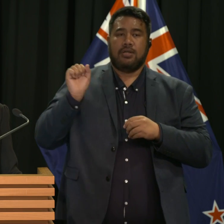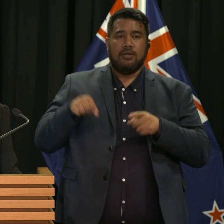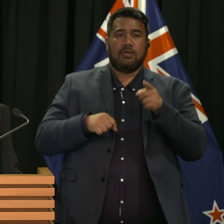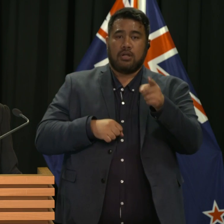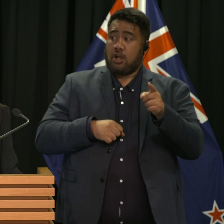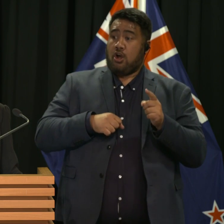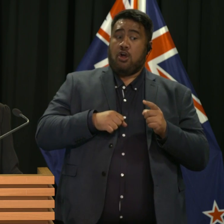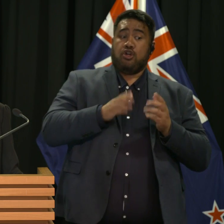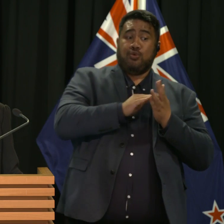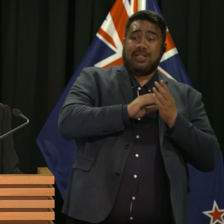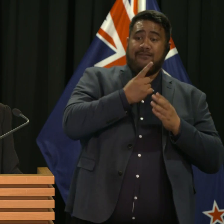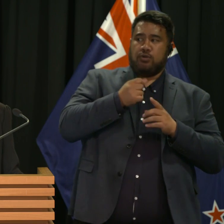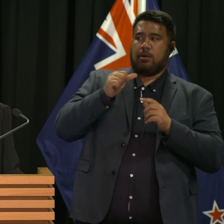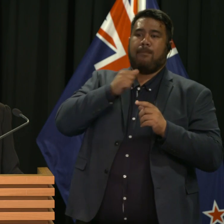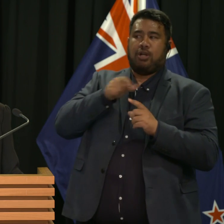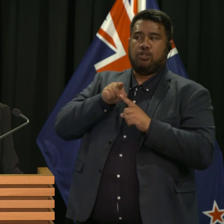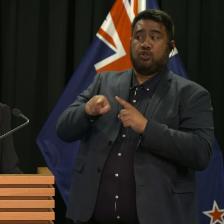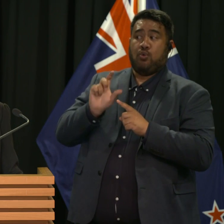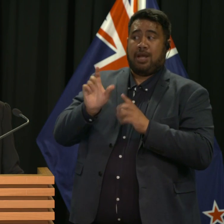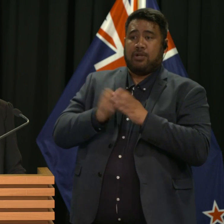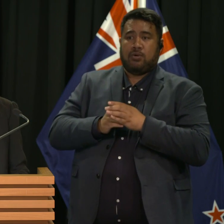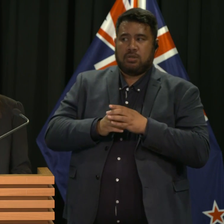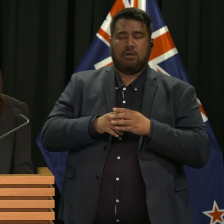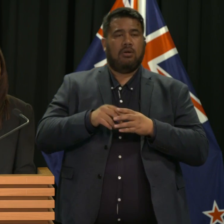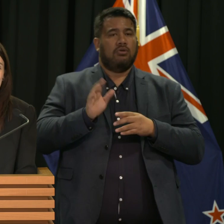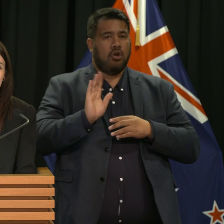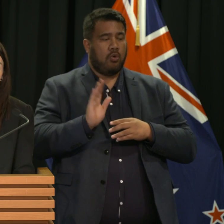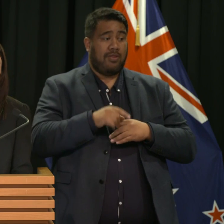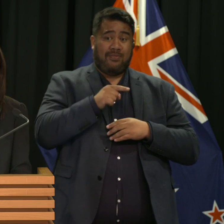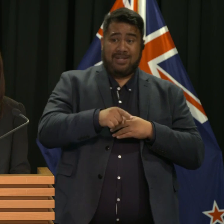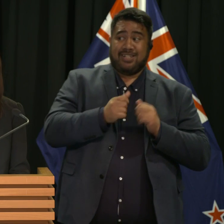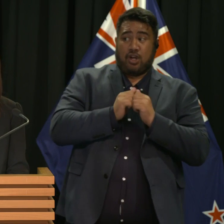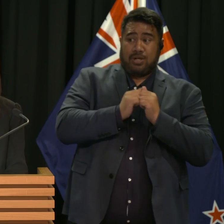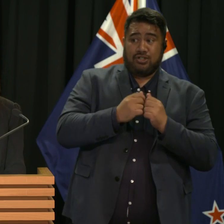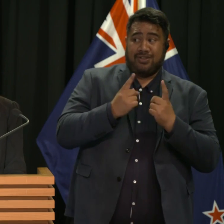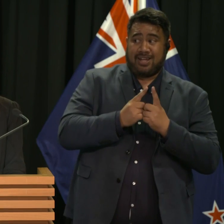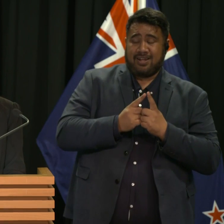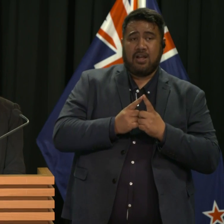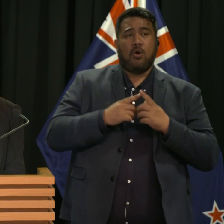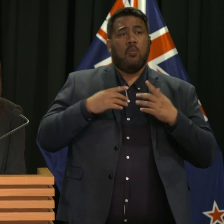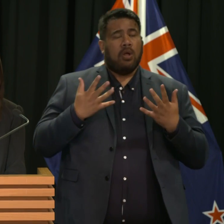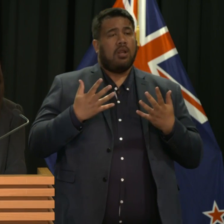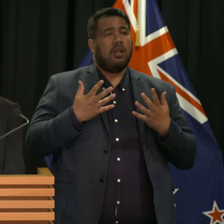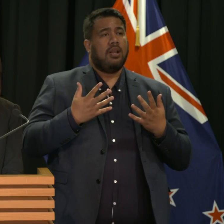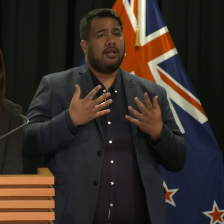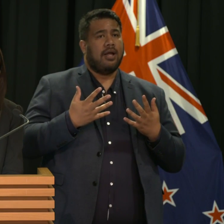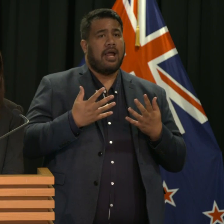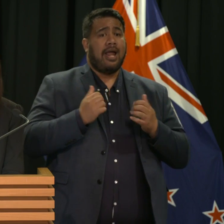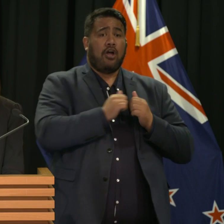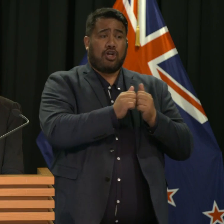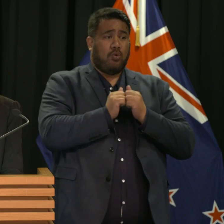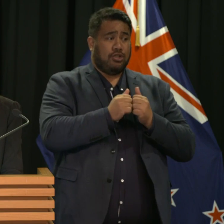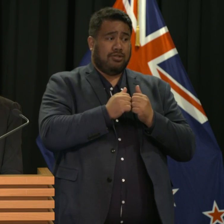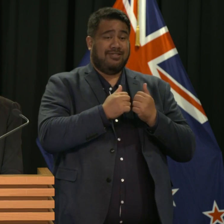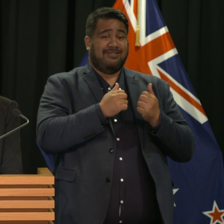Zealand First coalition? No. What does this say about the state of the coalition if you can't agree on a capital gains tax? It says that this is